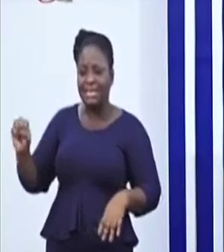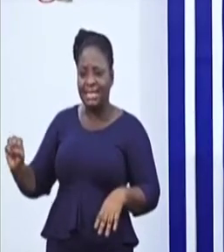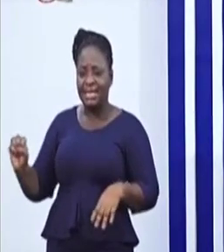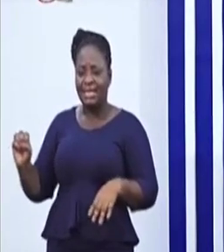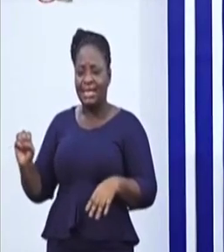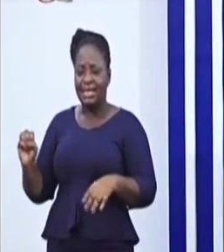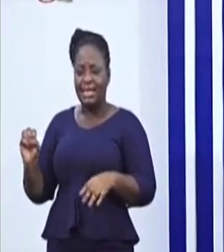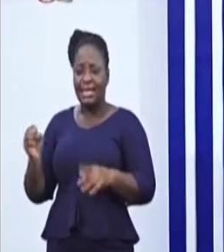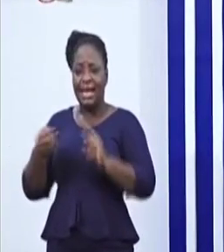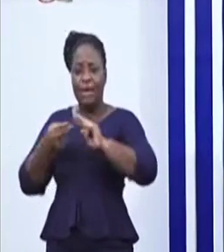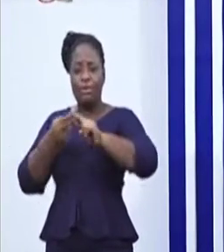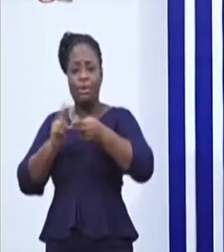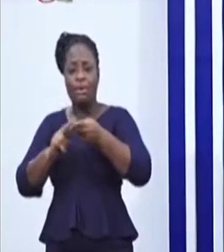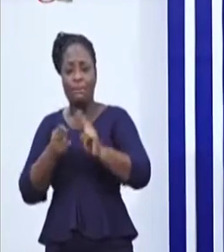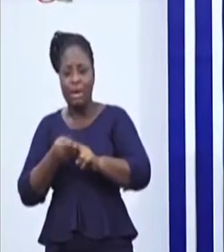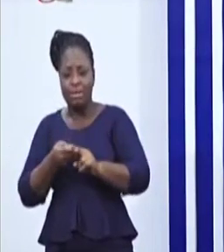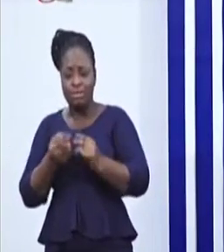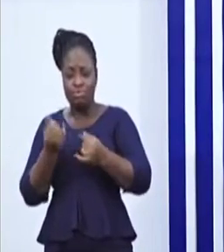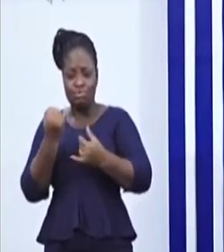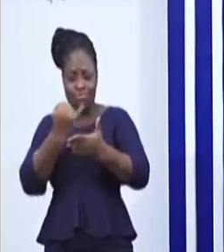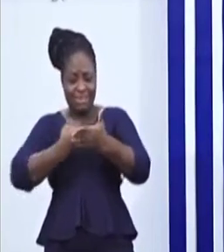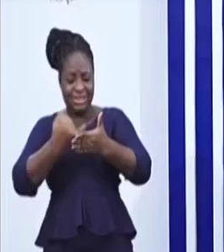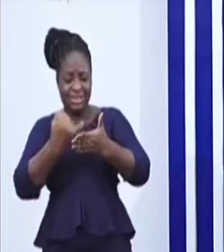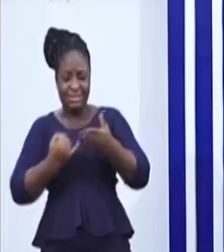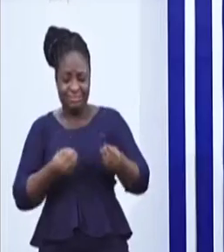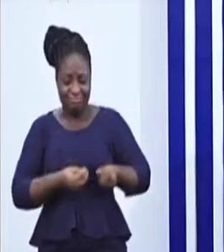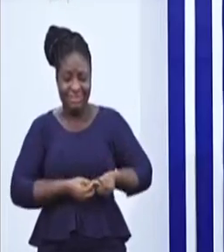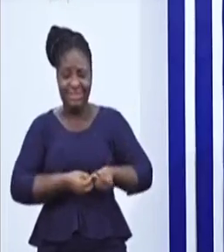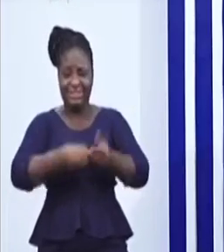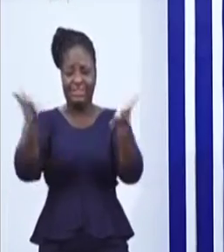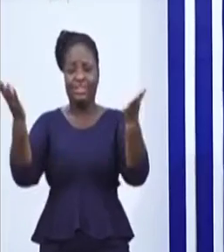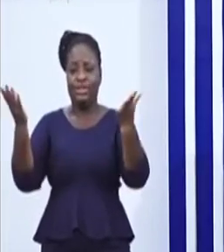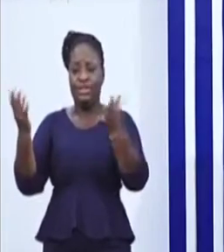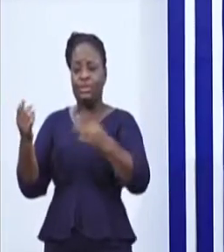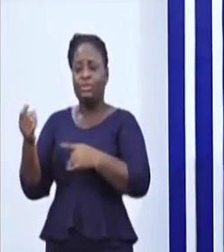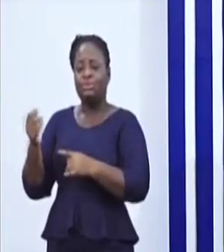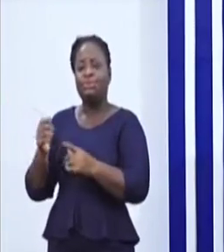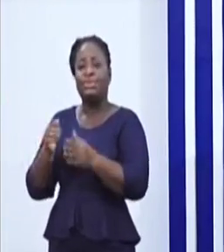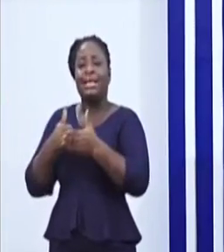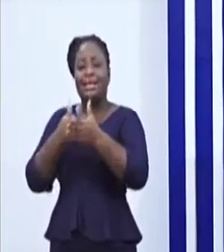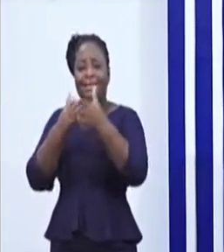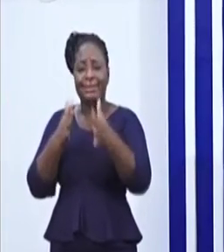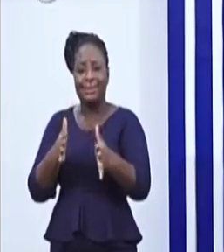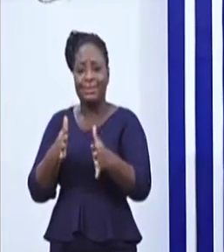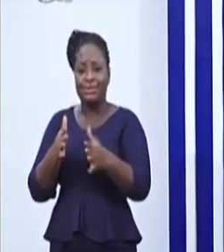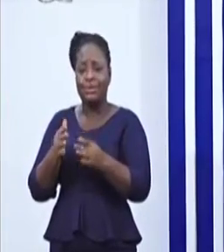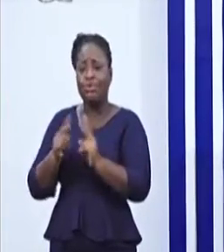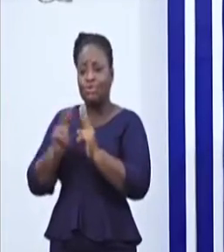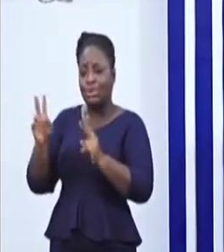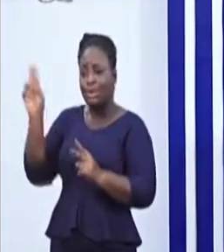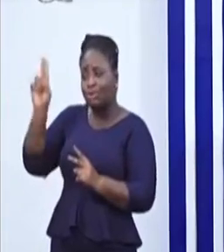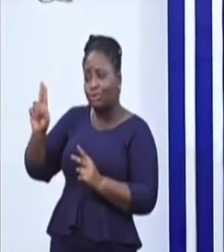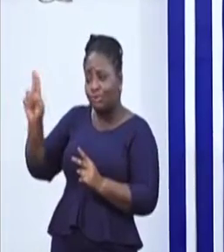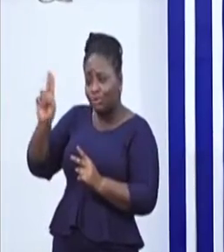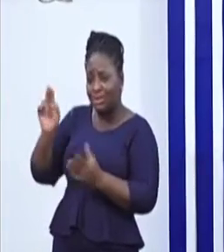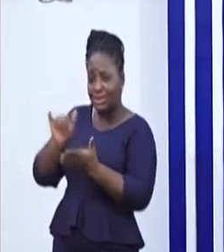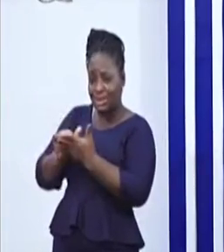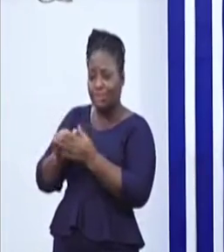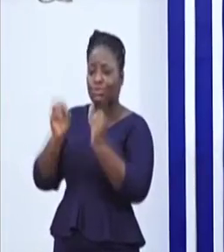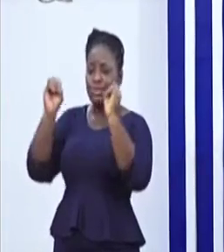emergency lines will be designed, printed, and shared to the paramedics to use as part of